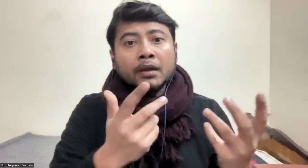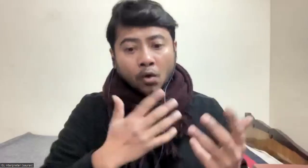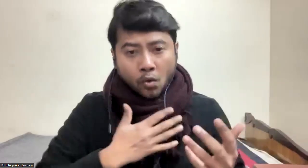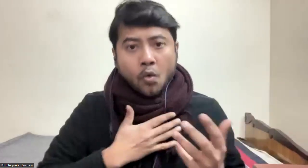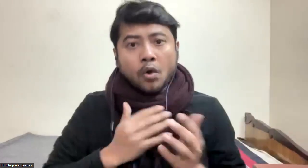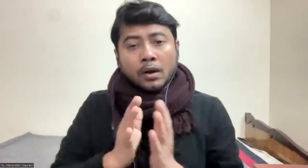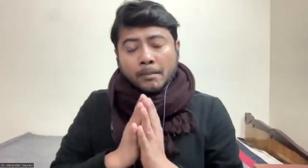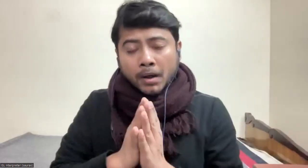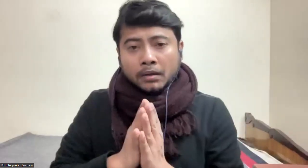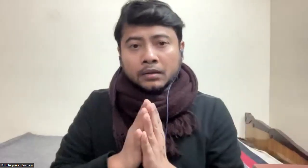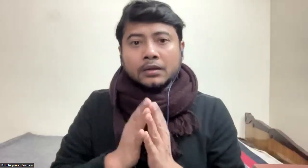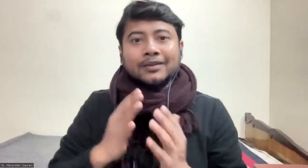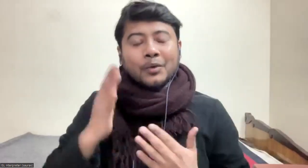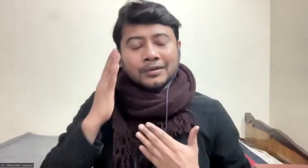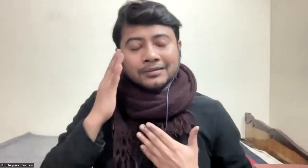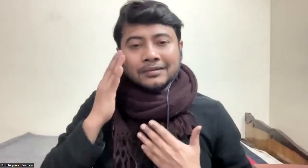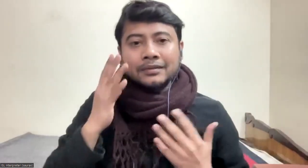also.